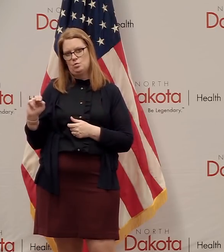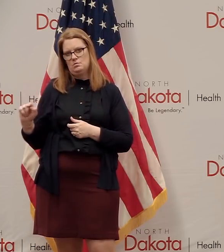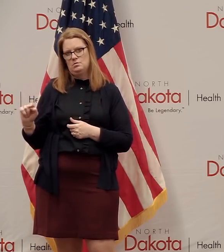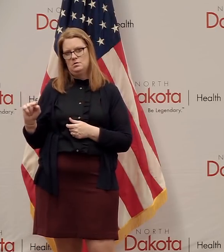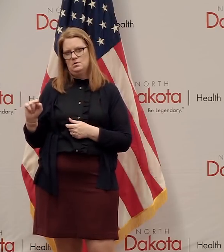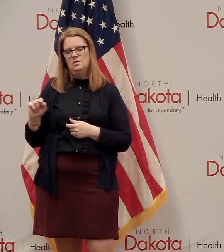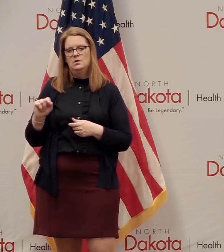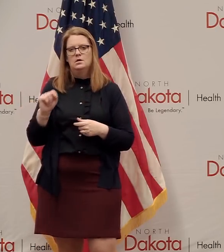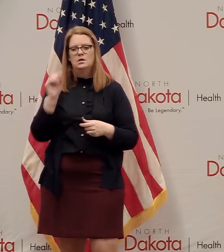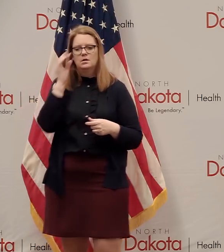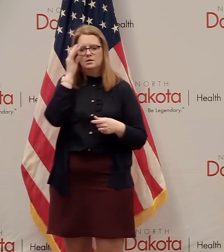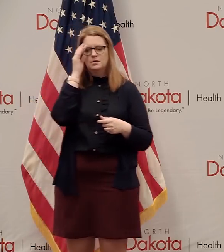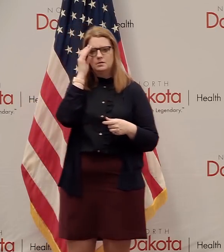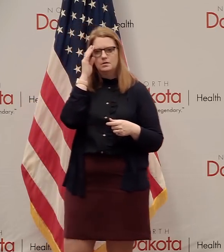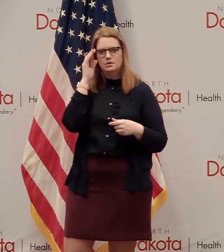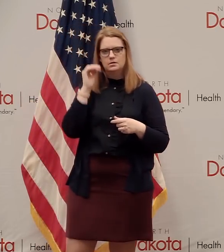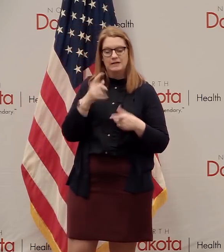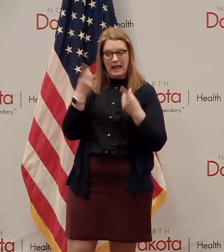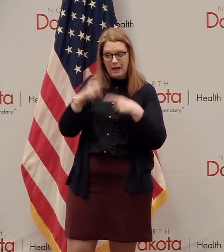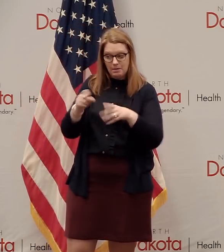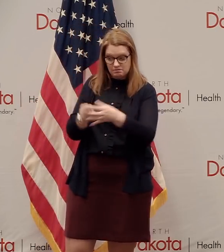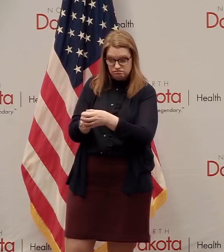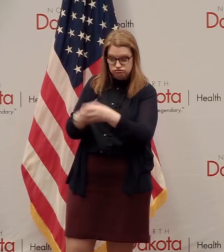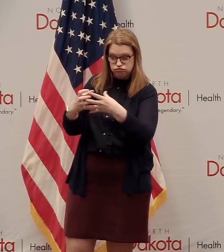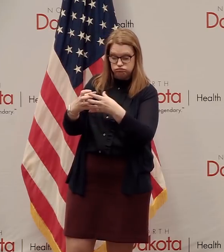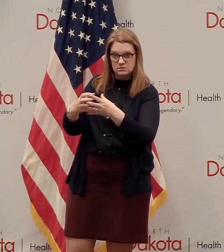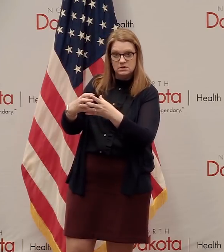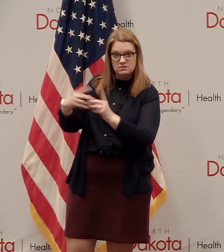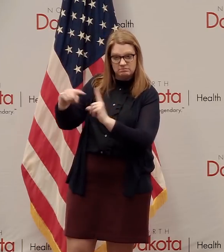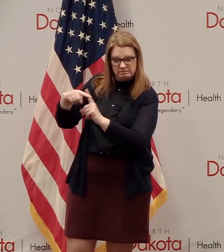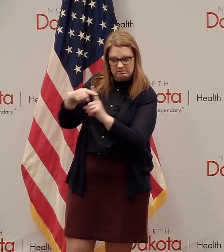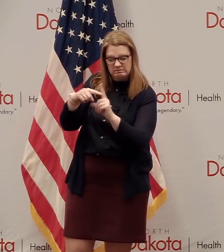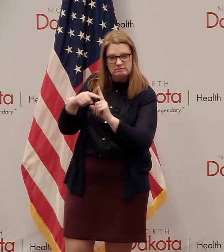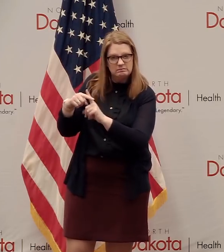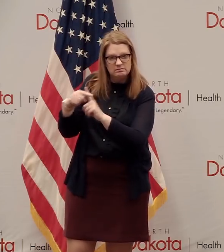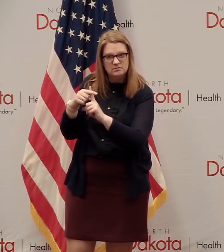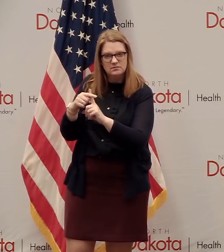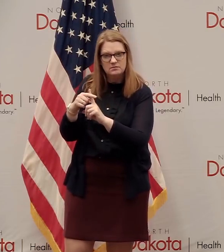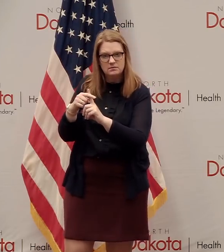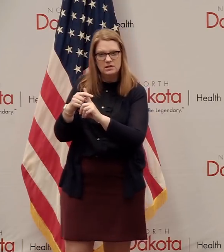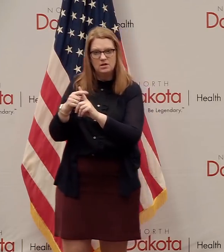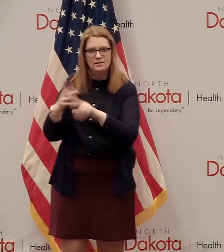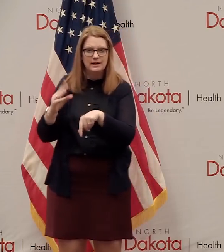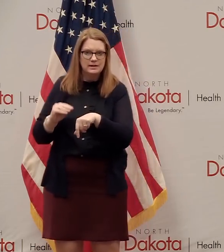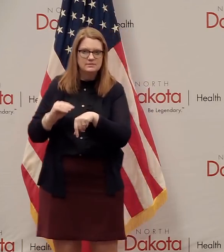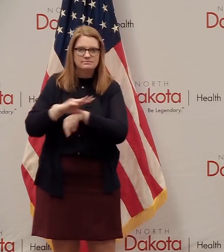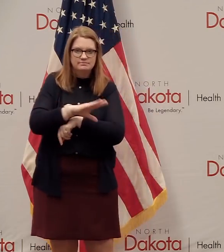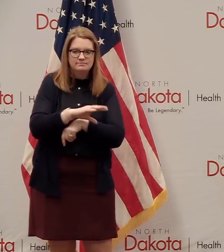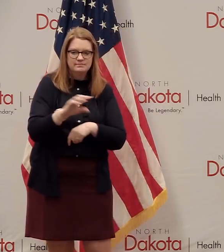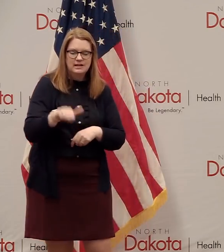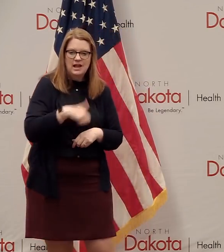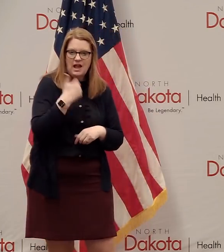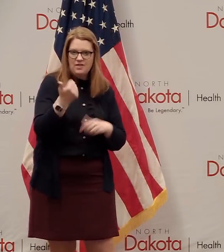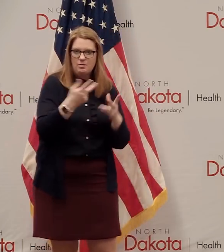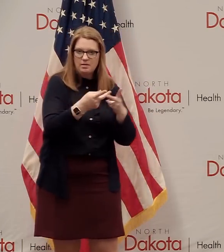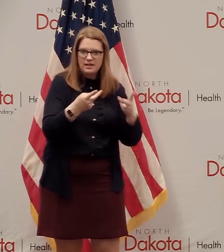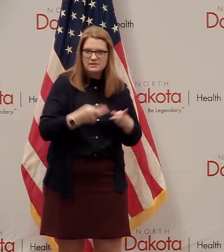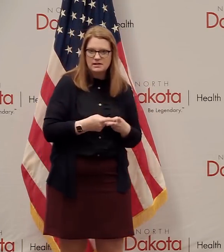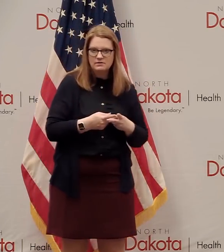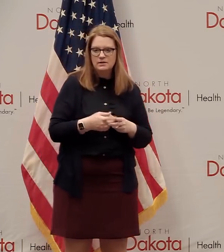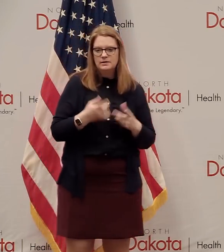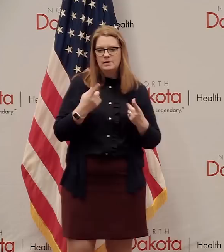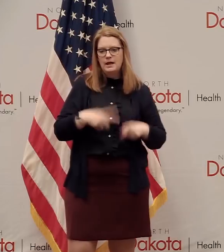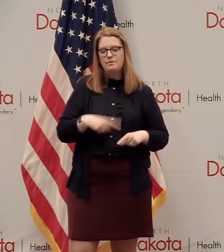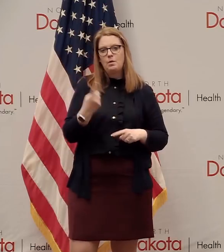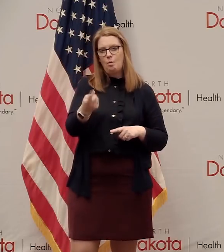know that when you've got an outbreak like this, it can jump from one organization to another. We did, as has already been reported, we had one